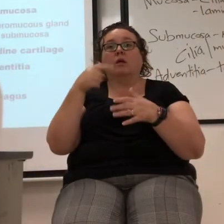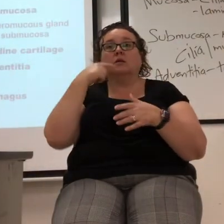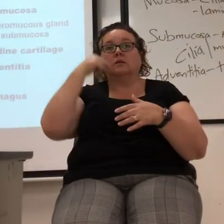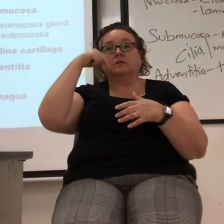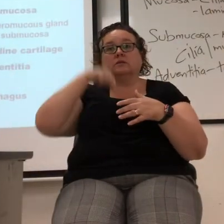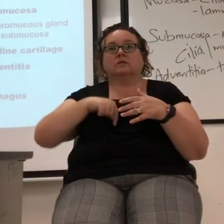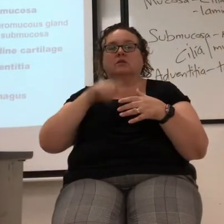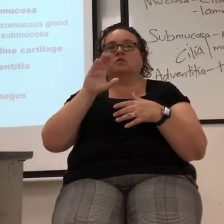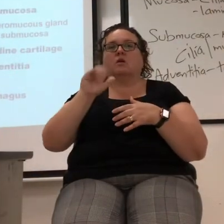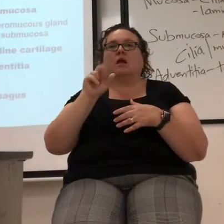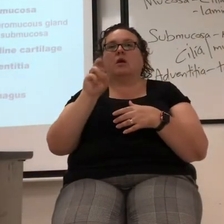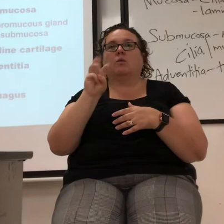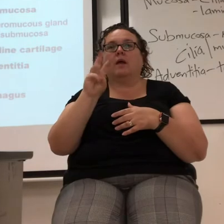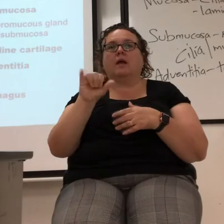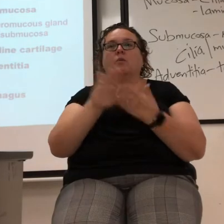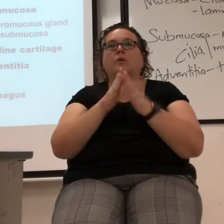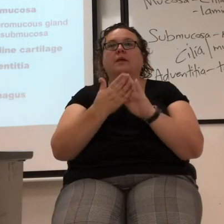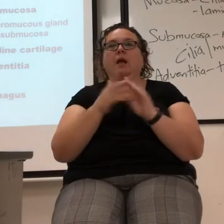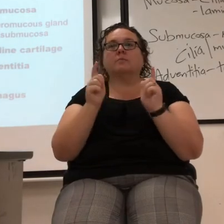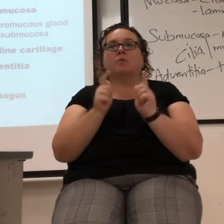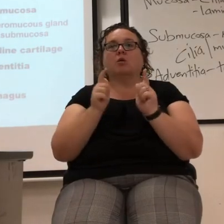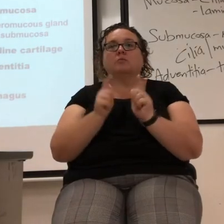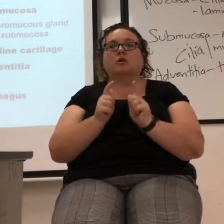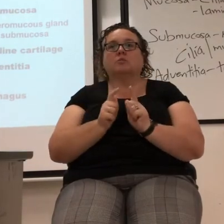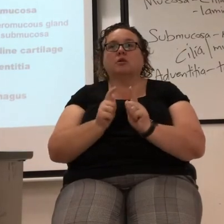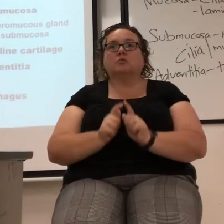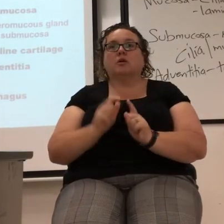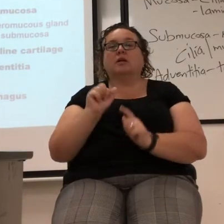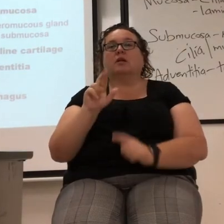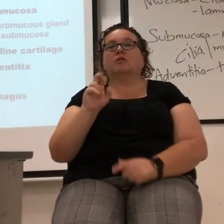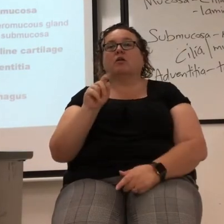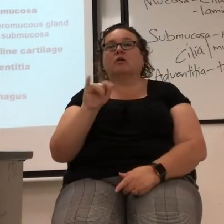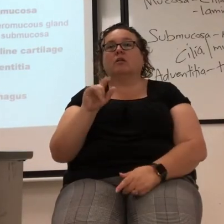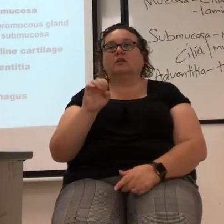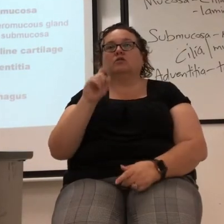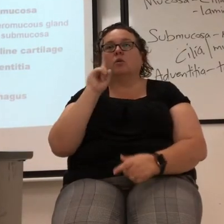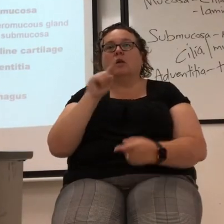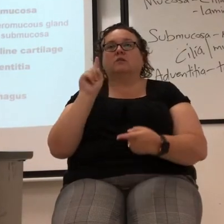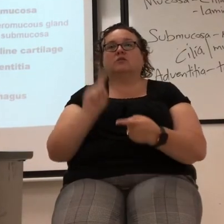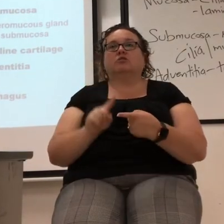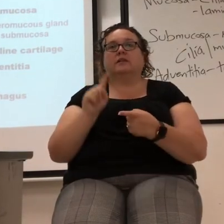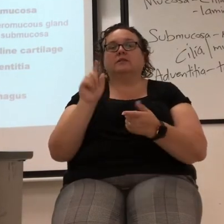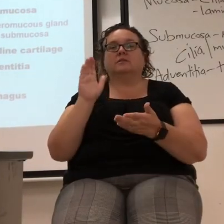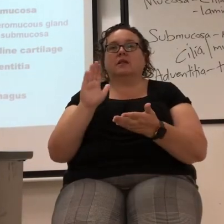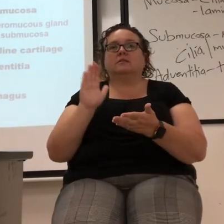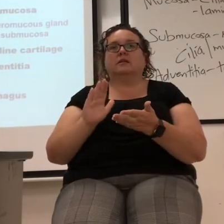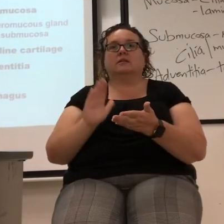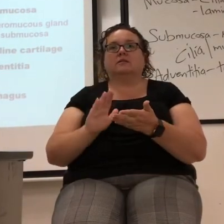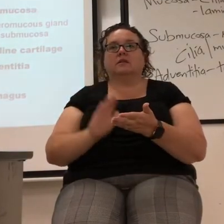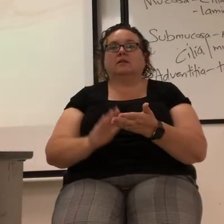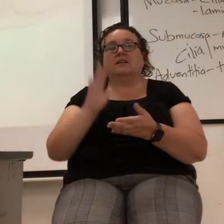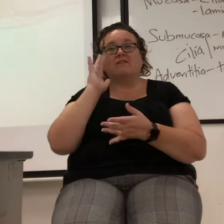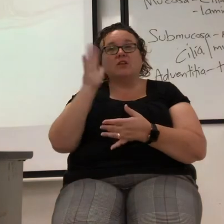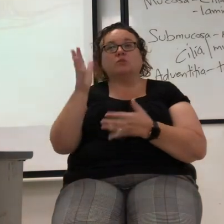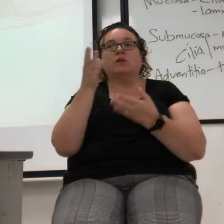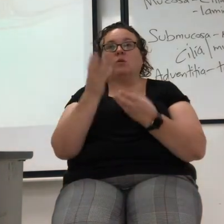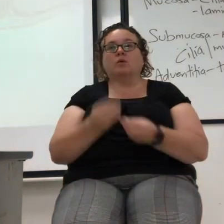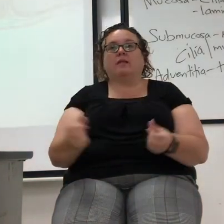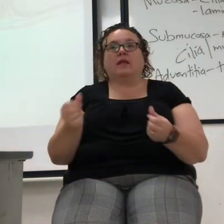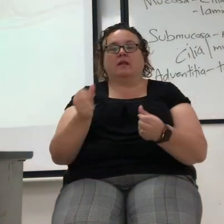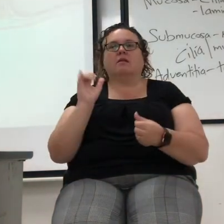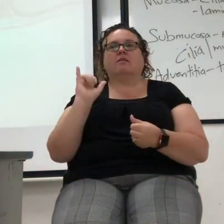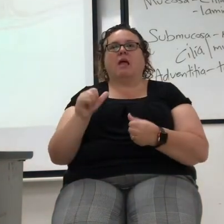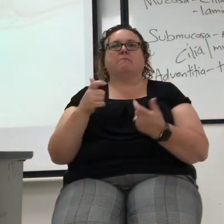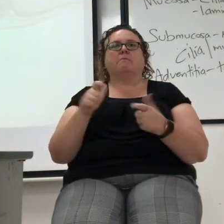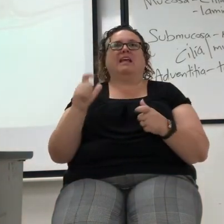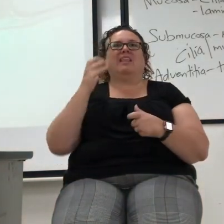airways will get smaller and smaller, and the cartilage will decrease less and less and less. Eventually, you want to thin out this big, thick